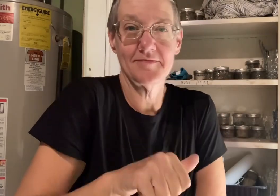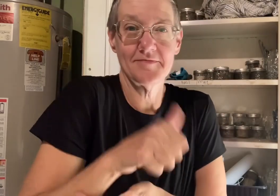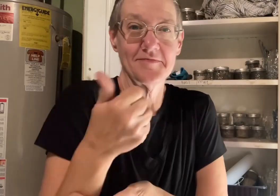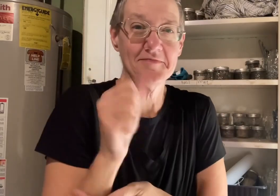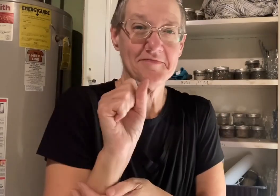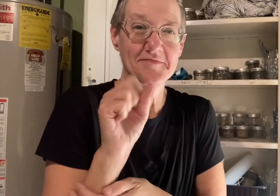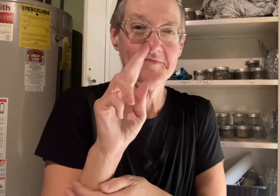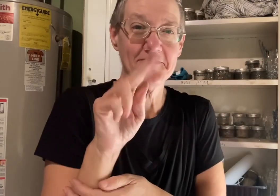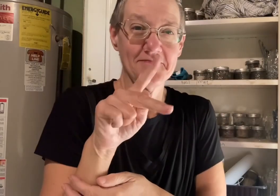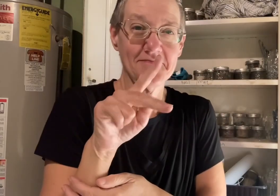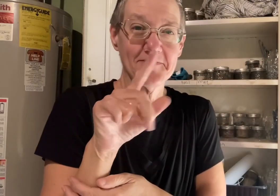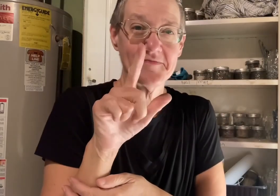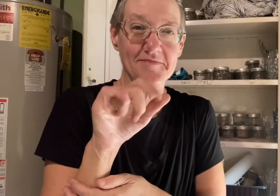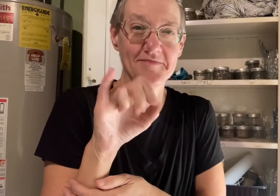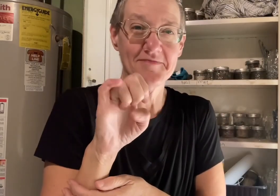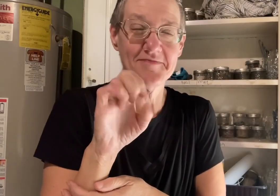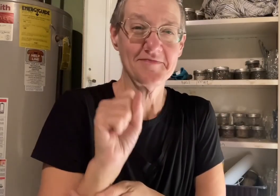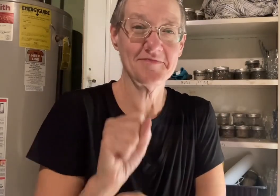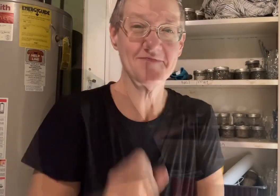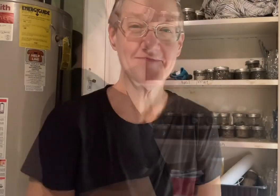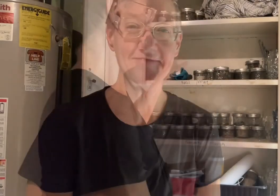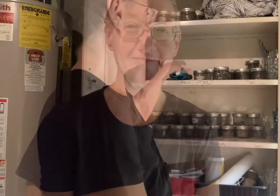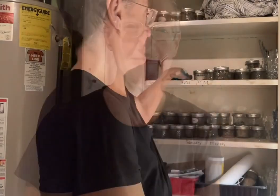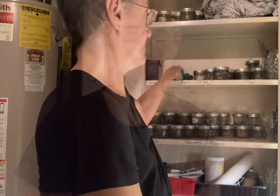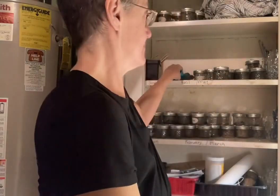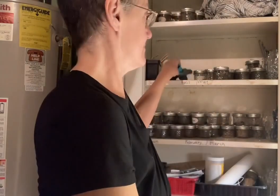Now that we have the seeds, let's go get the other supplies.